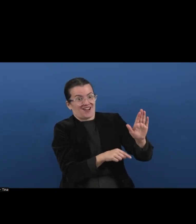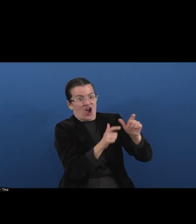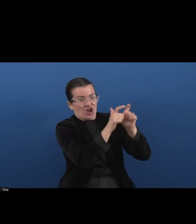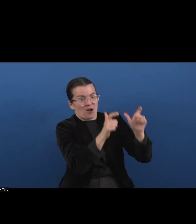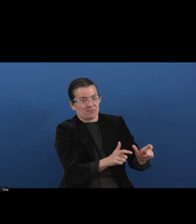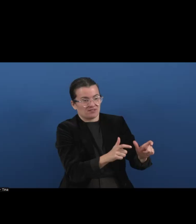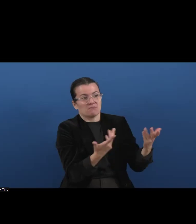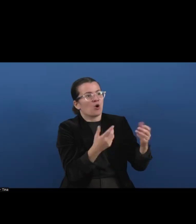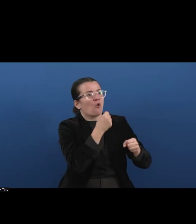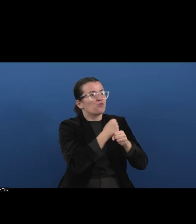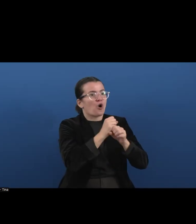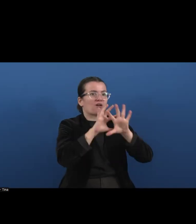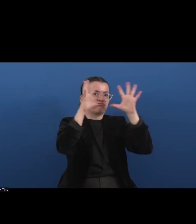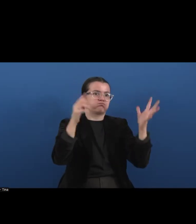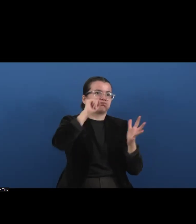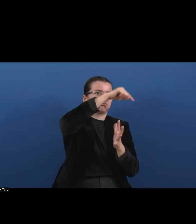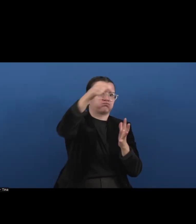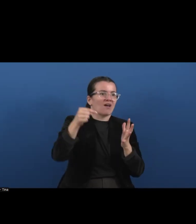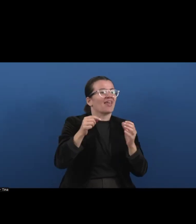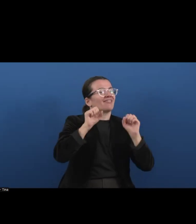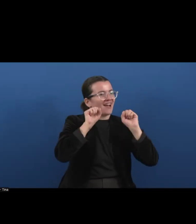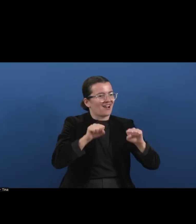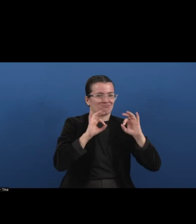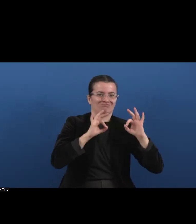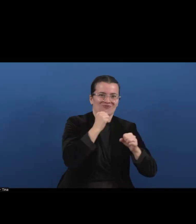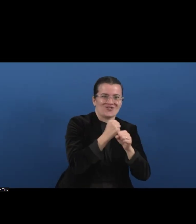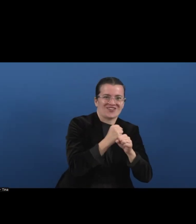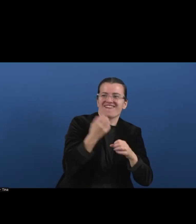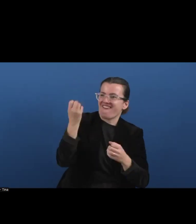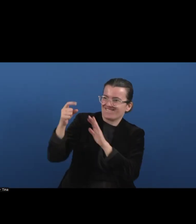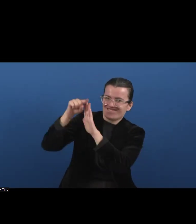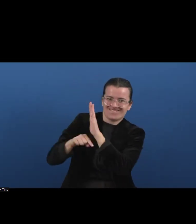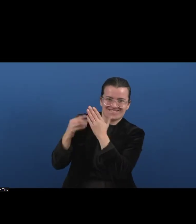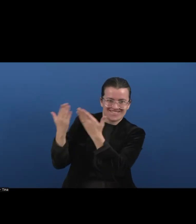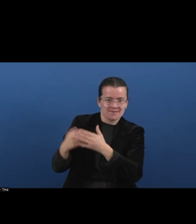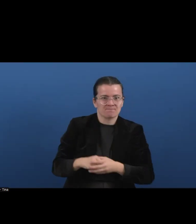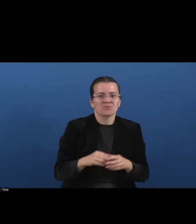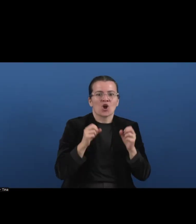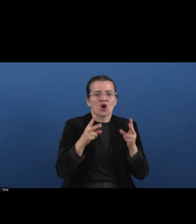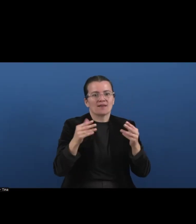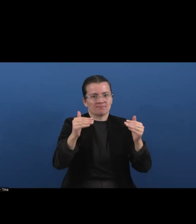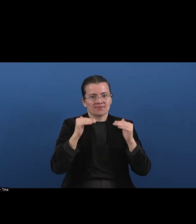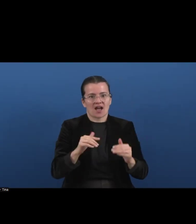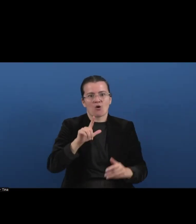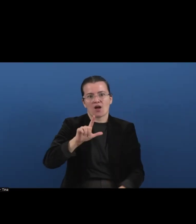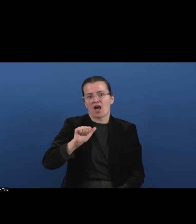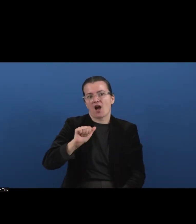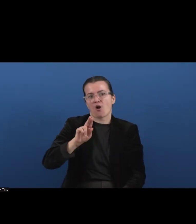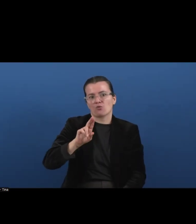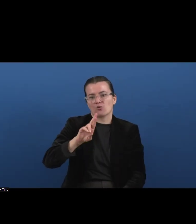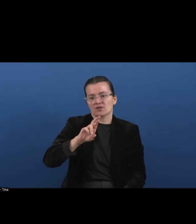good work. So thanks for that. Now we'll hear from Laurent. Laurent is presenting ENGIE. Let me just